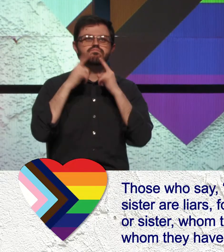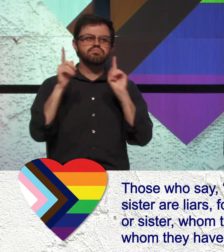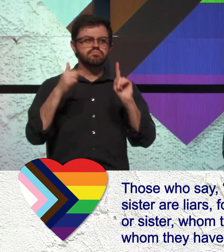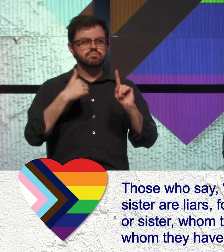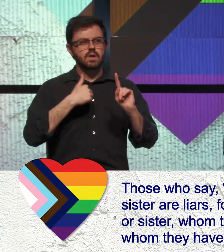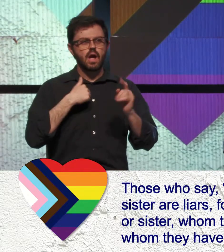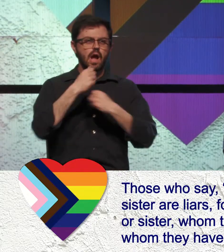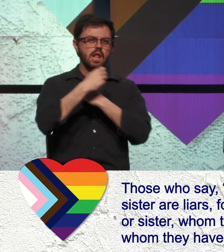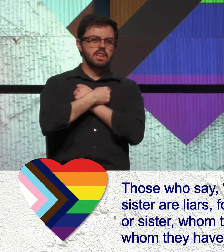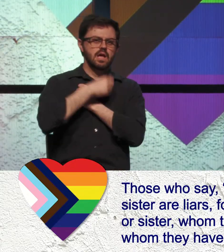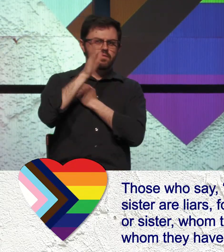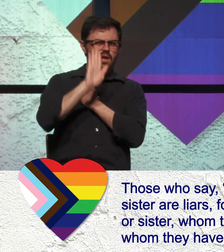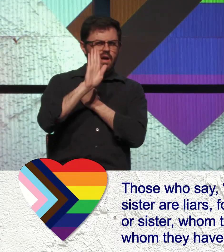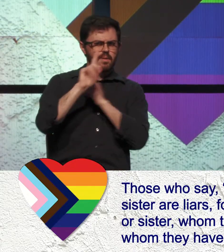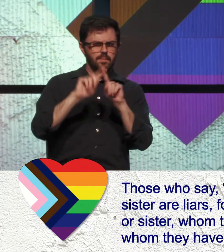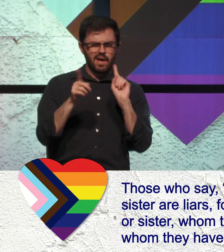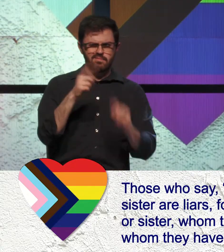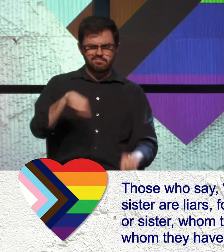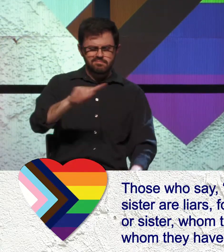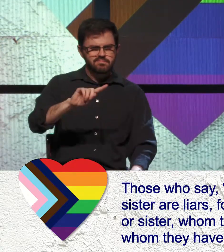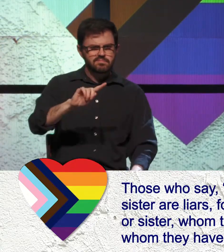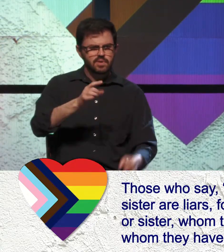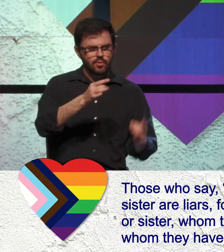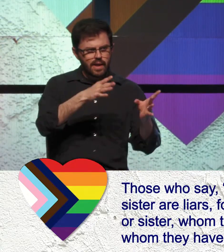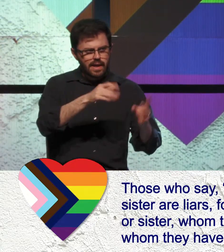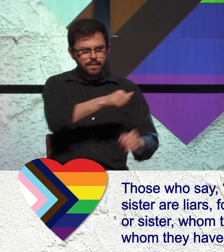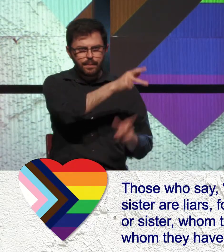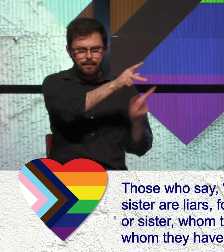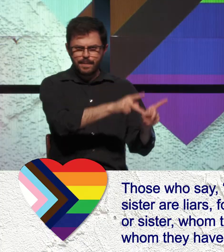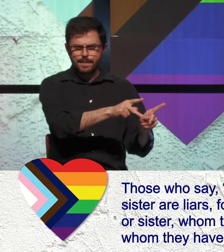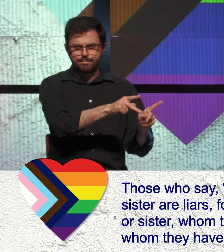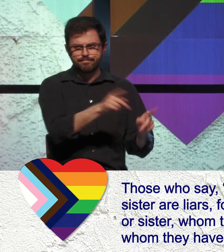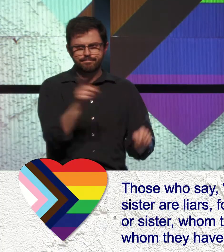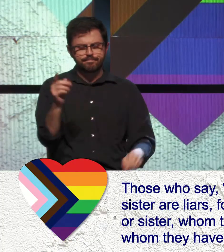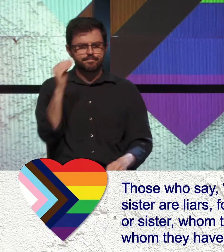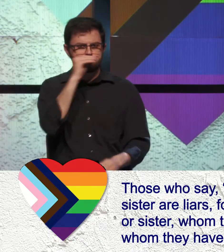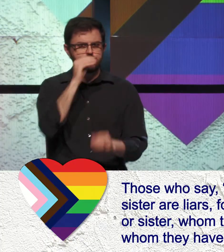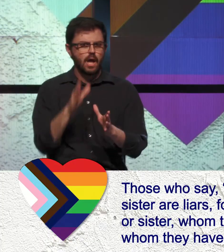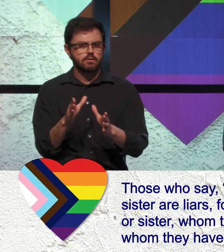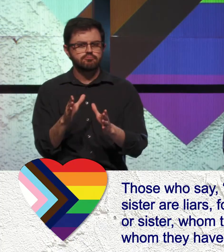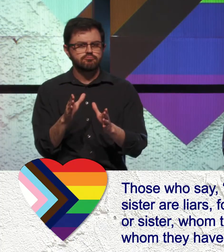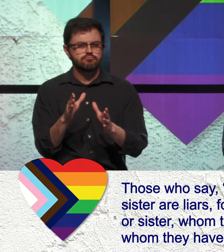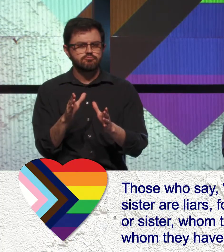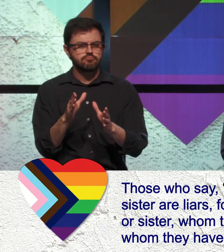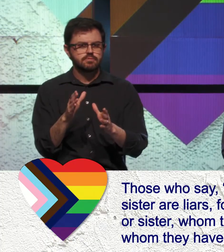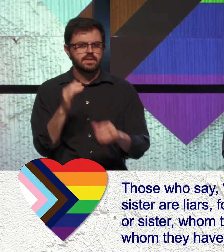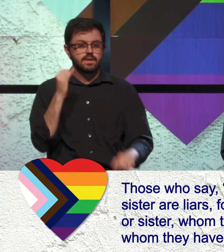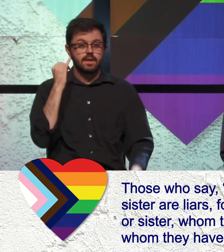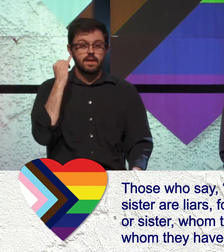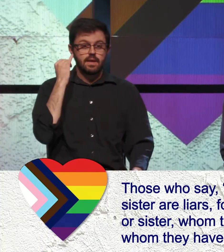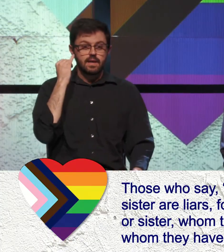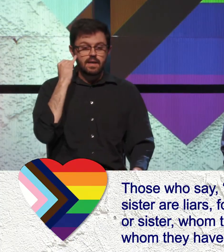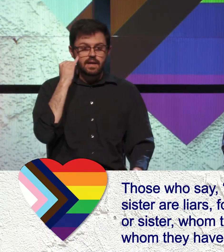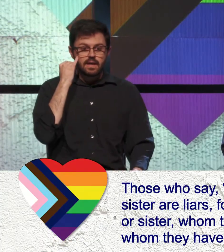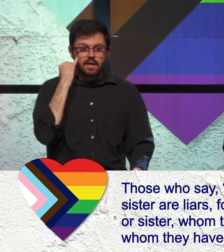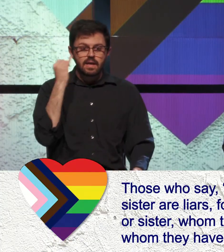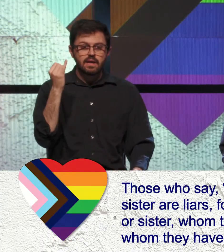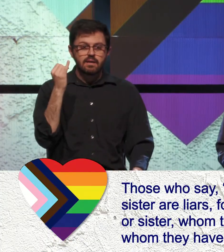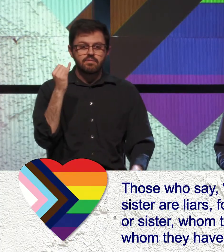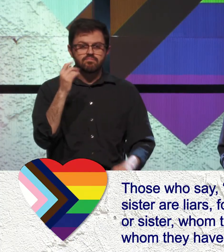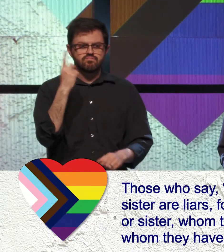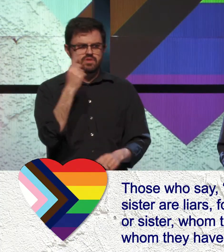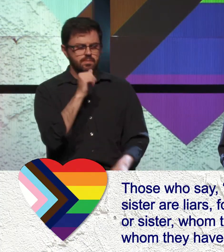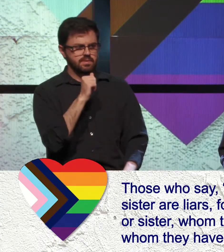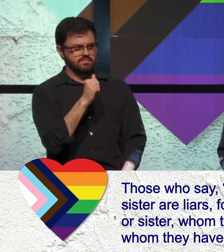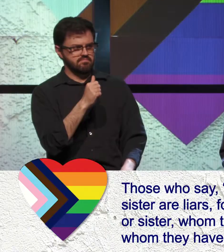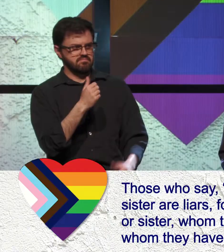hate a brother or sister are liars. For those who do not love a brother or sister whom